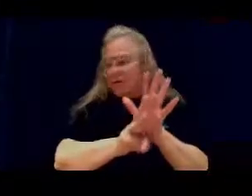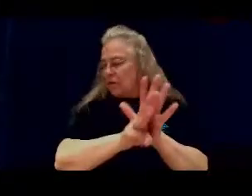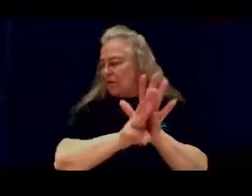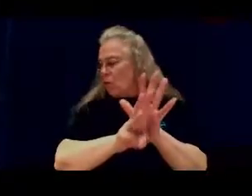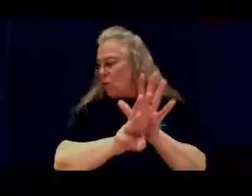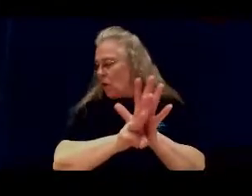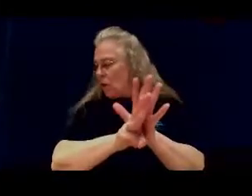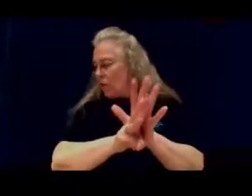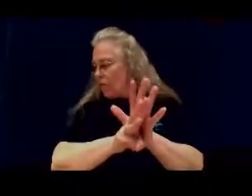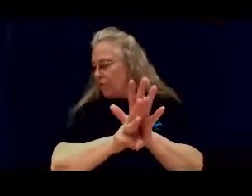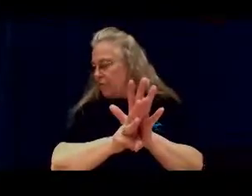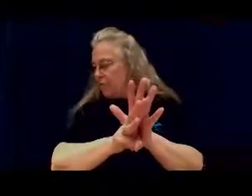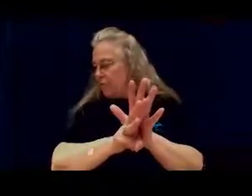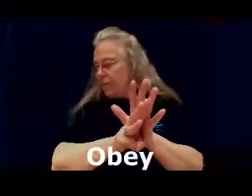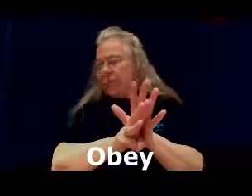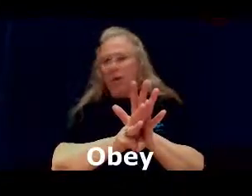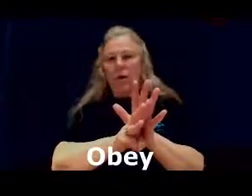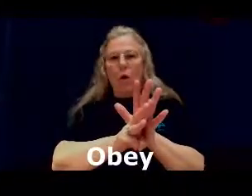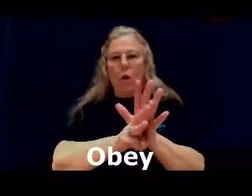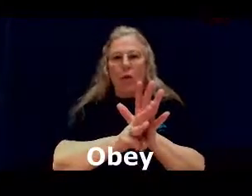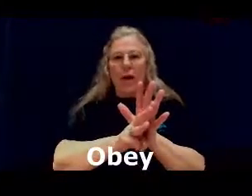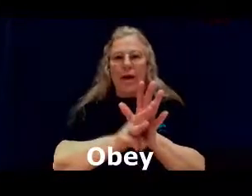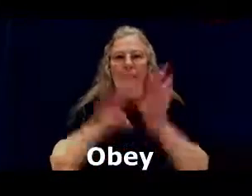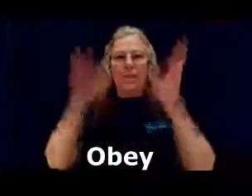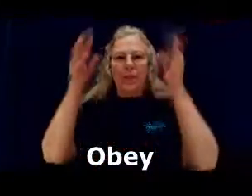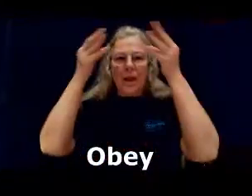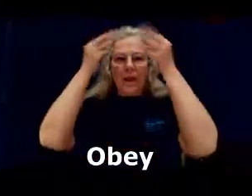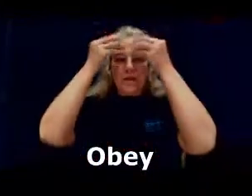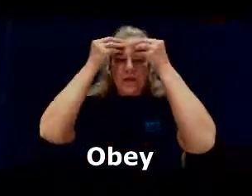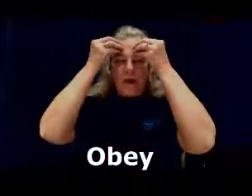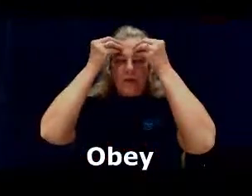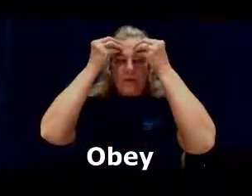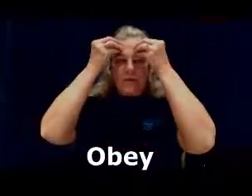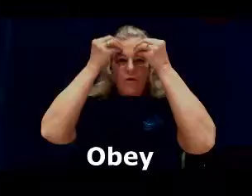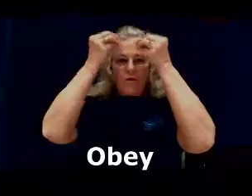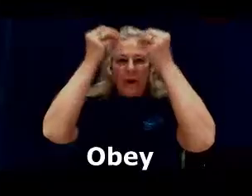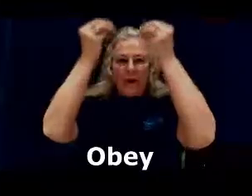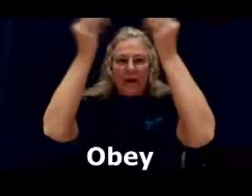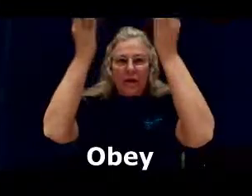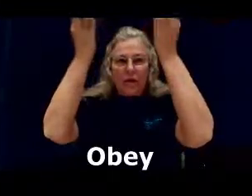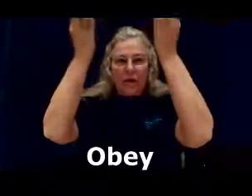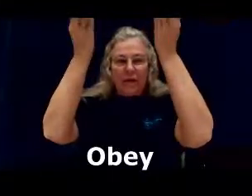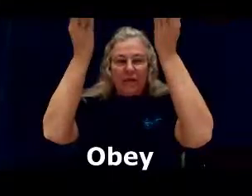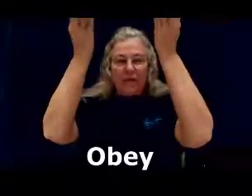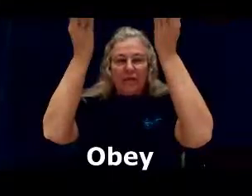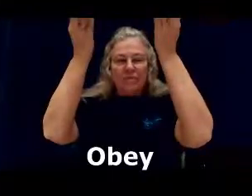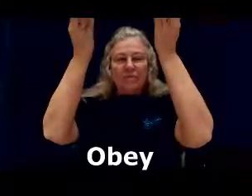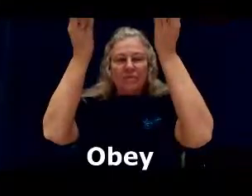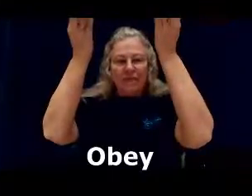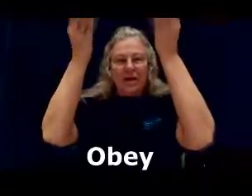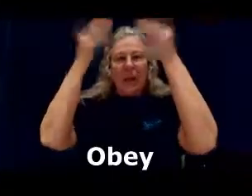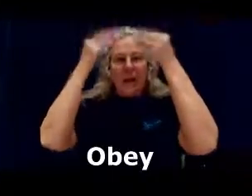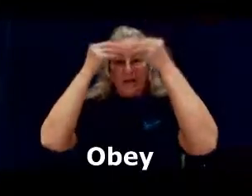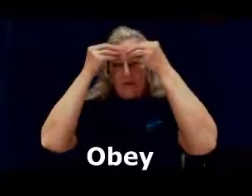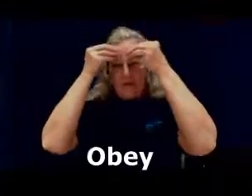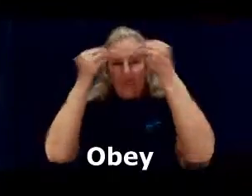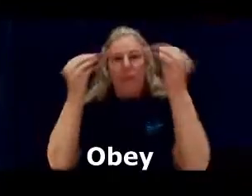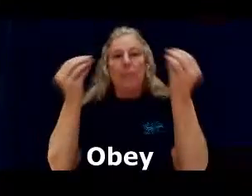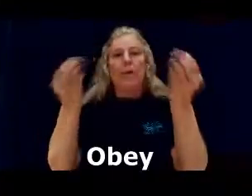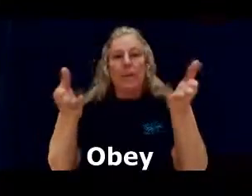it's a will. Obey. Take what's in your mind and you're giving it to God. If I'm obeying my